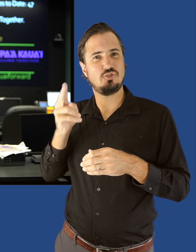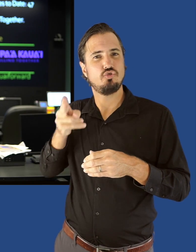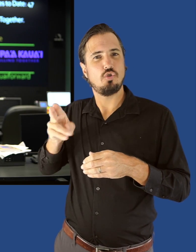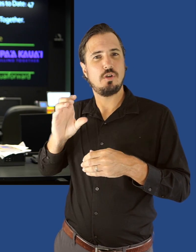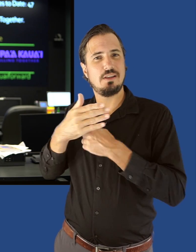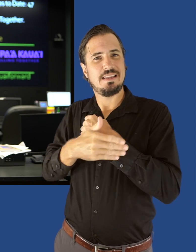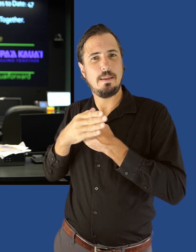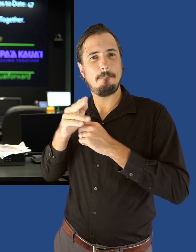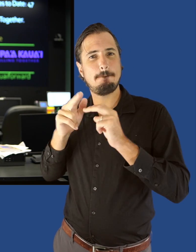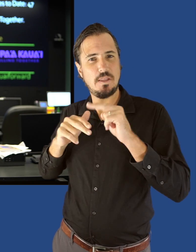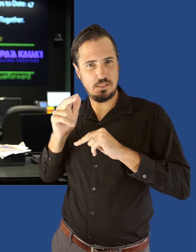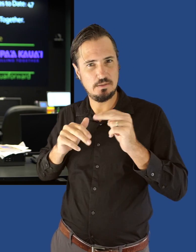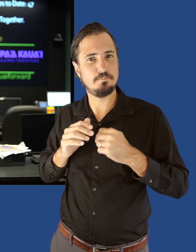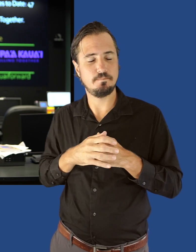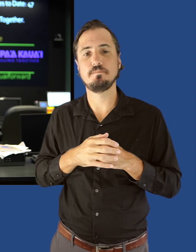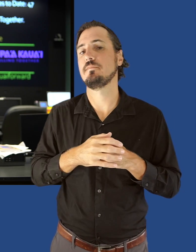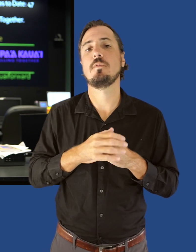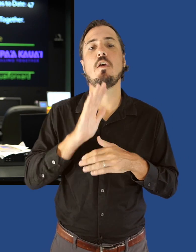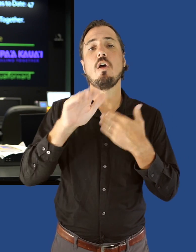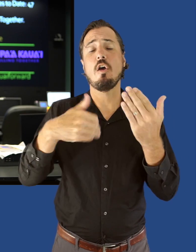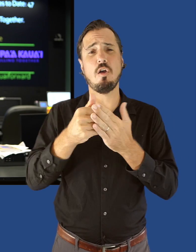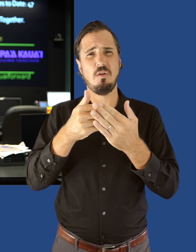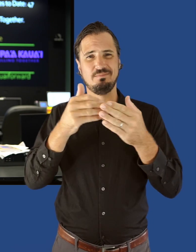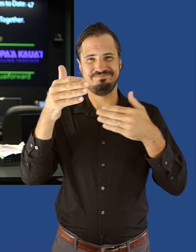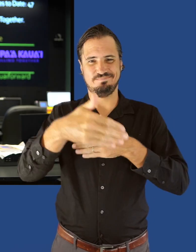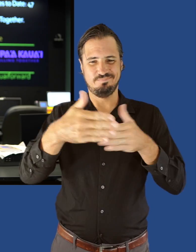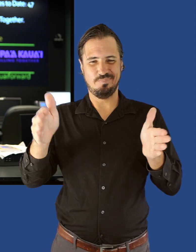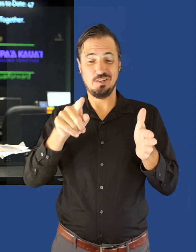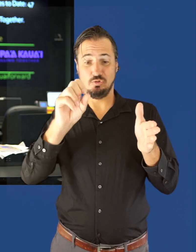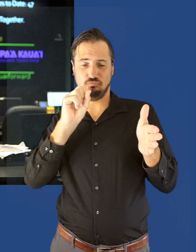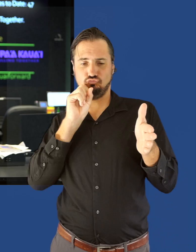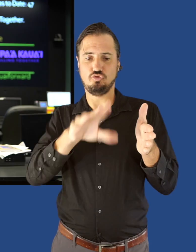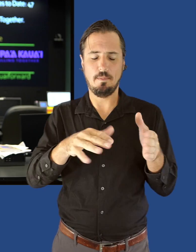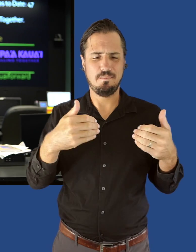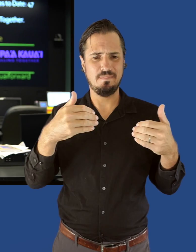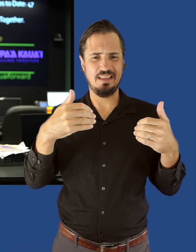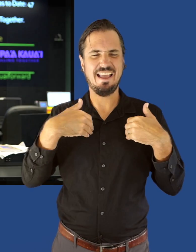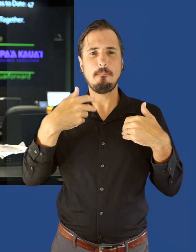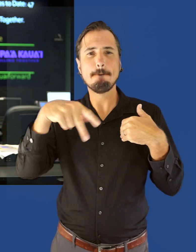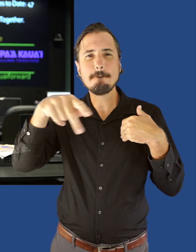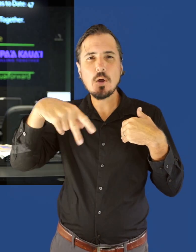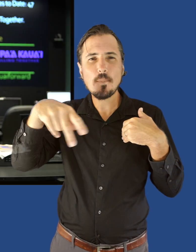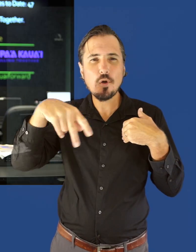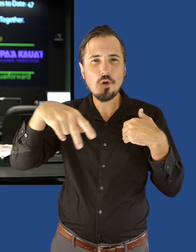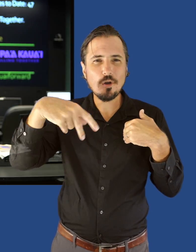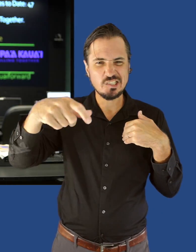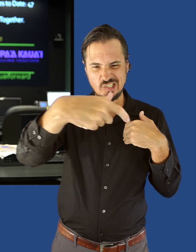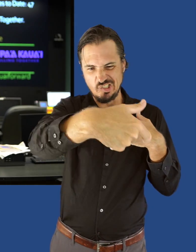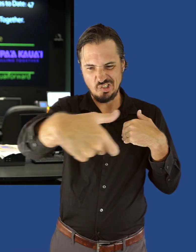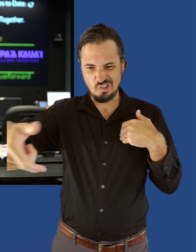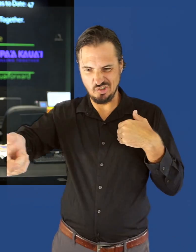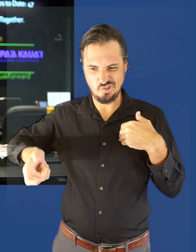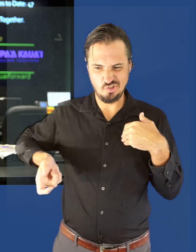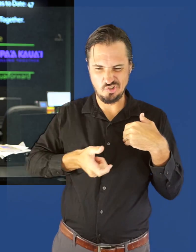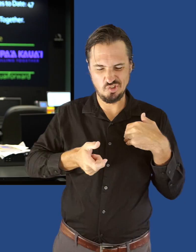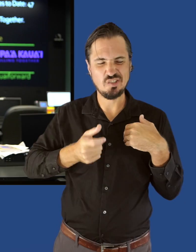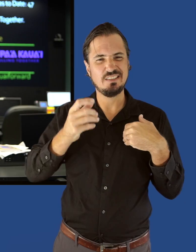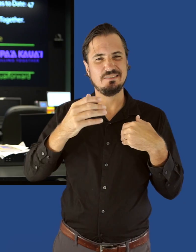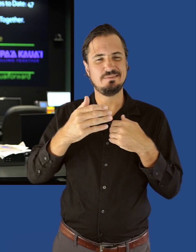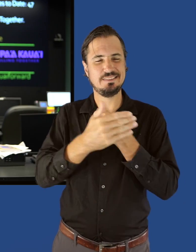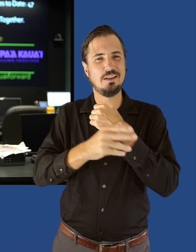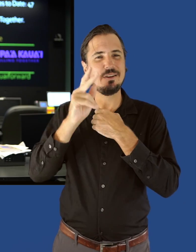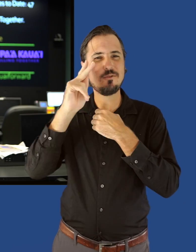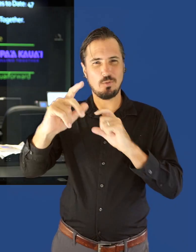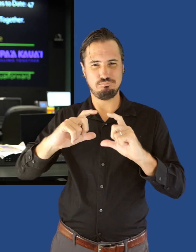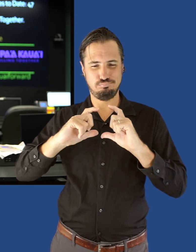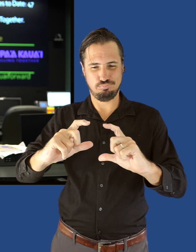drop boxes are constructed of stainless steel and have been customized with purple badging and the county seal. They